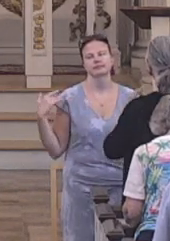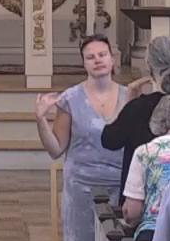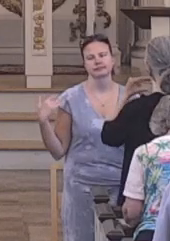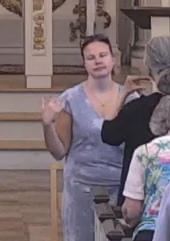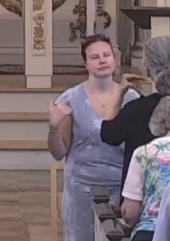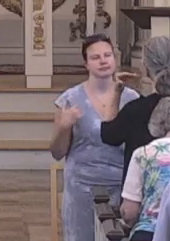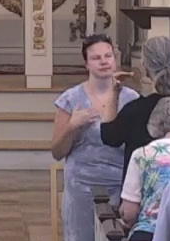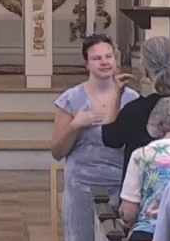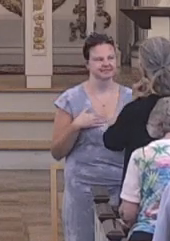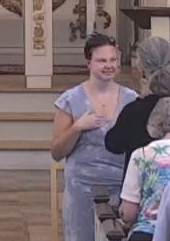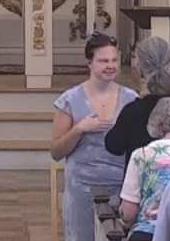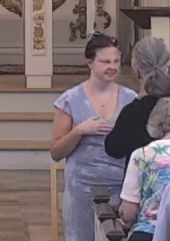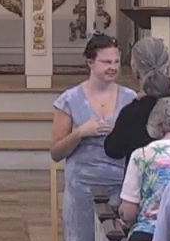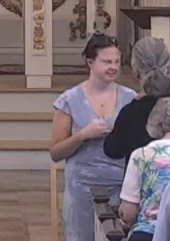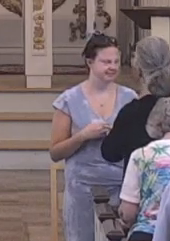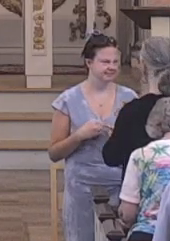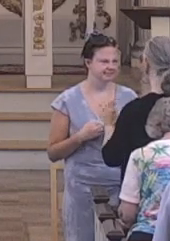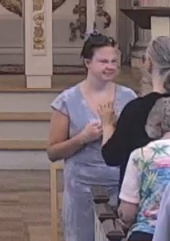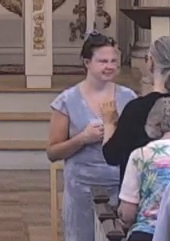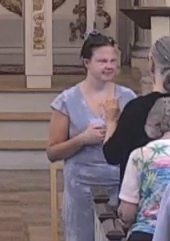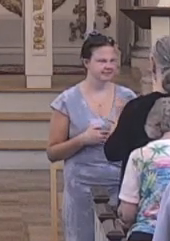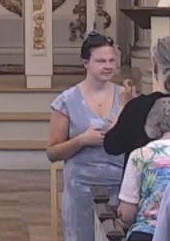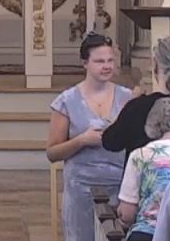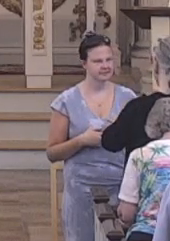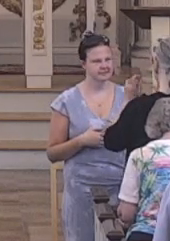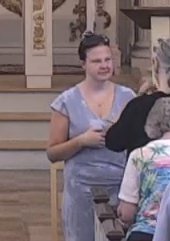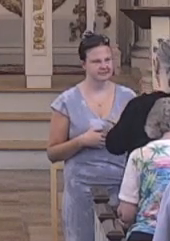eleison, Christe